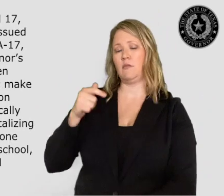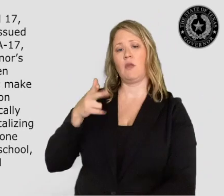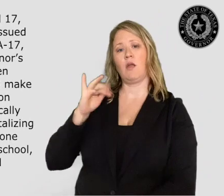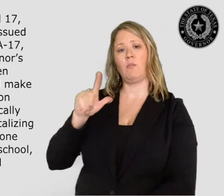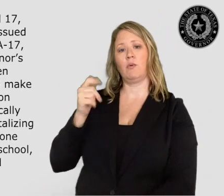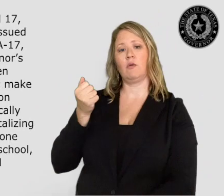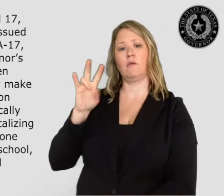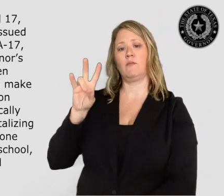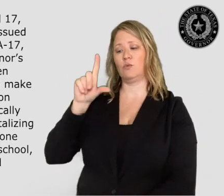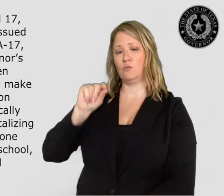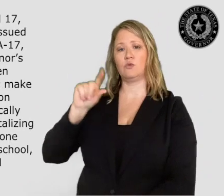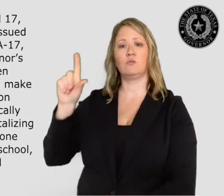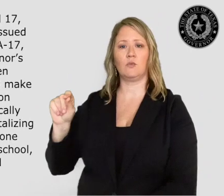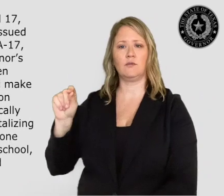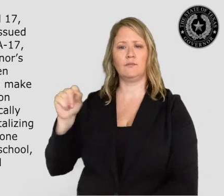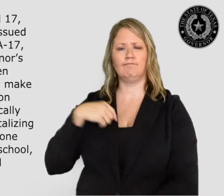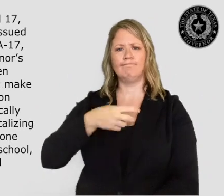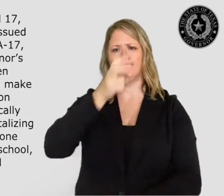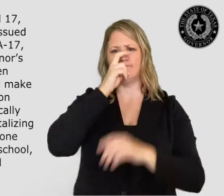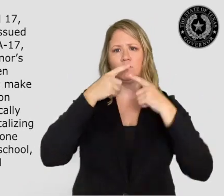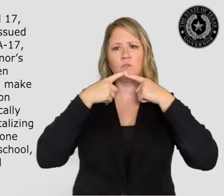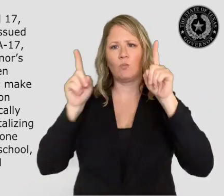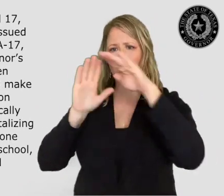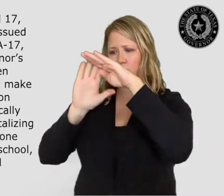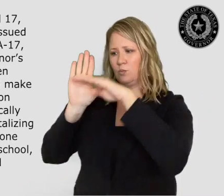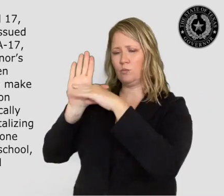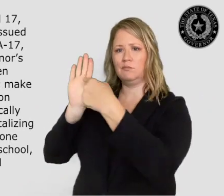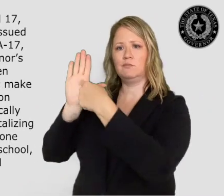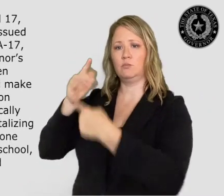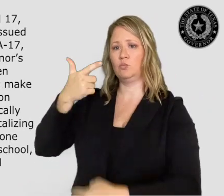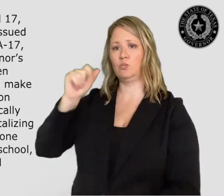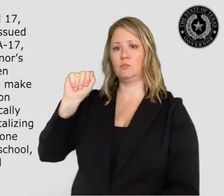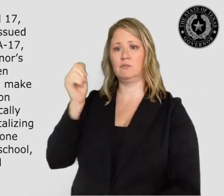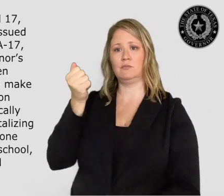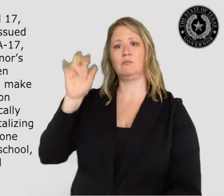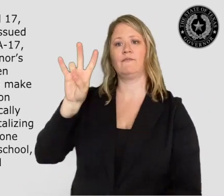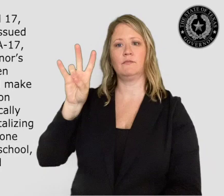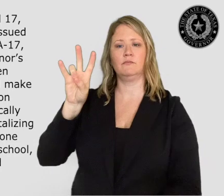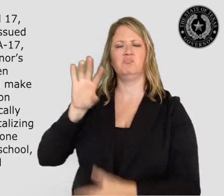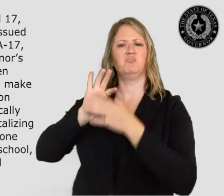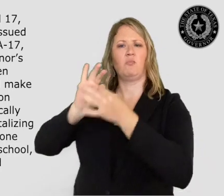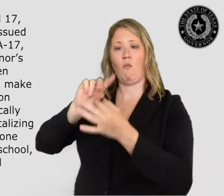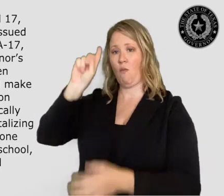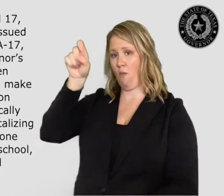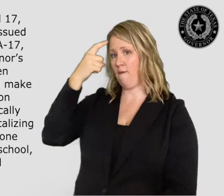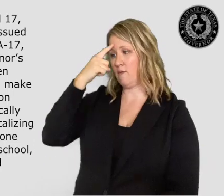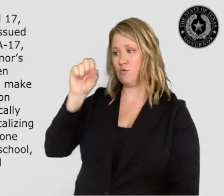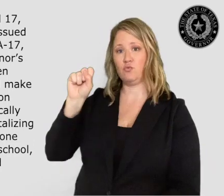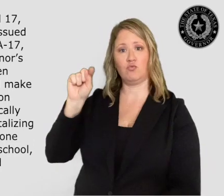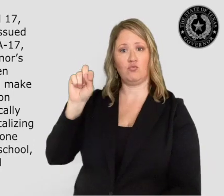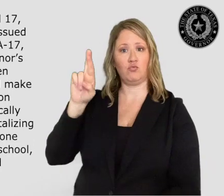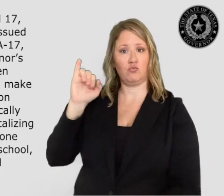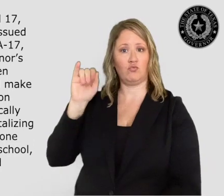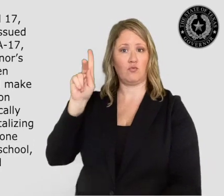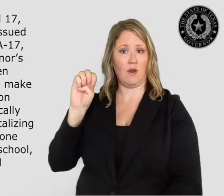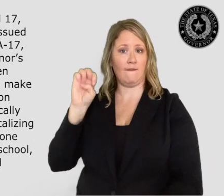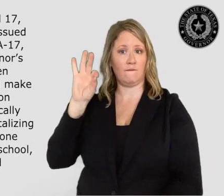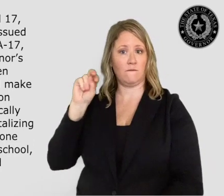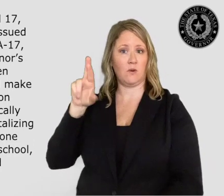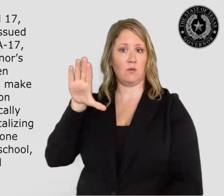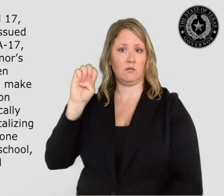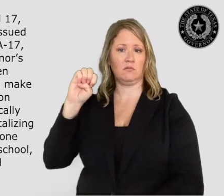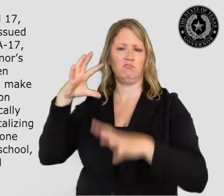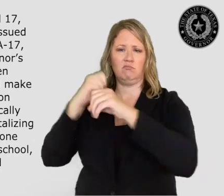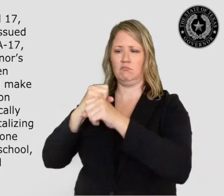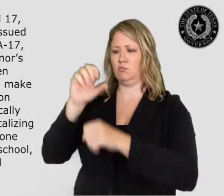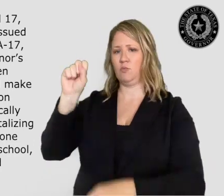whereas on April 17, 2020, I therefore issued Executive Order GA17, creating the